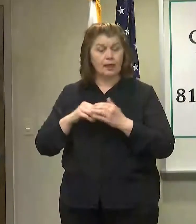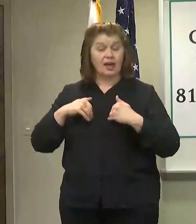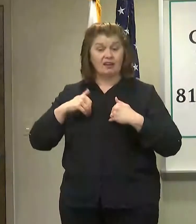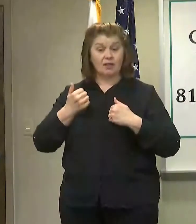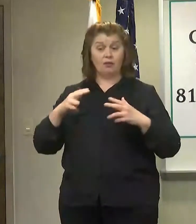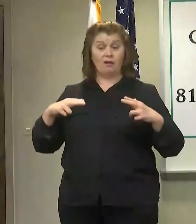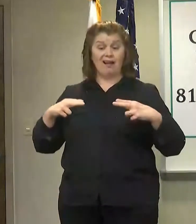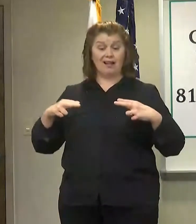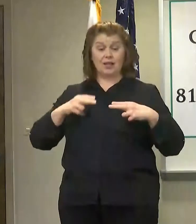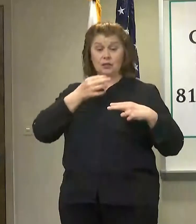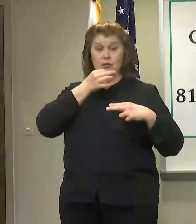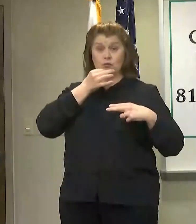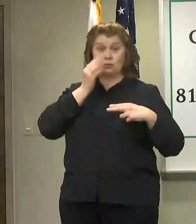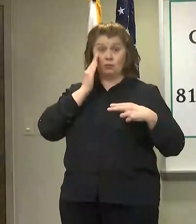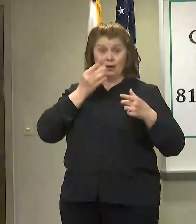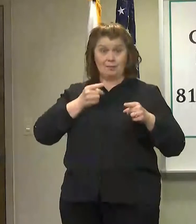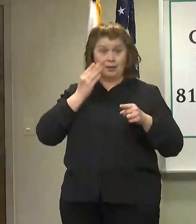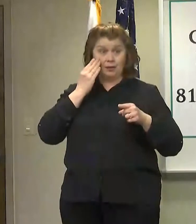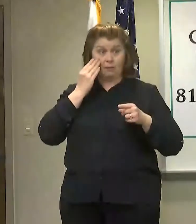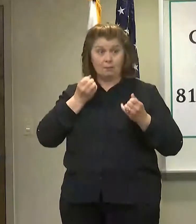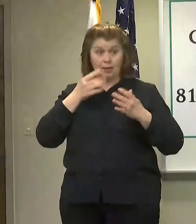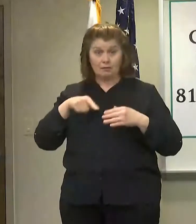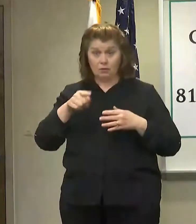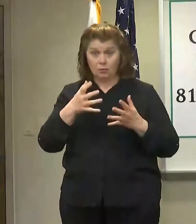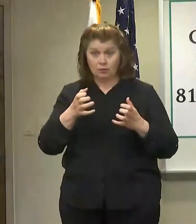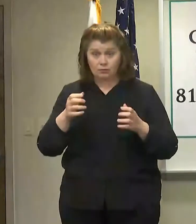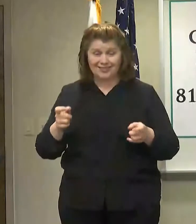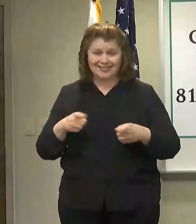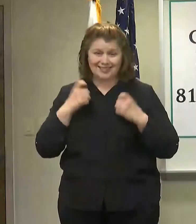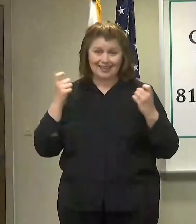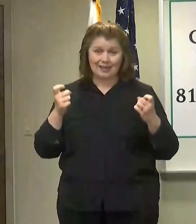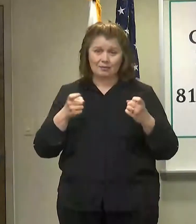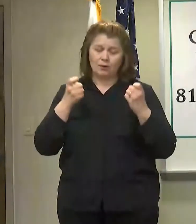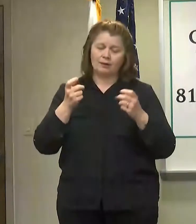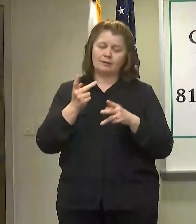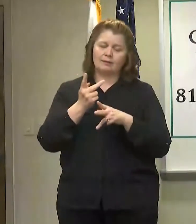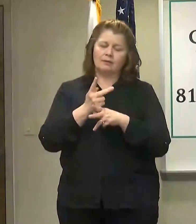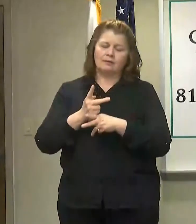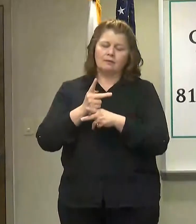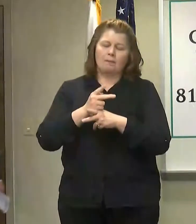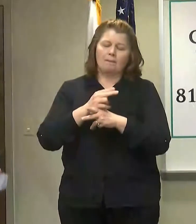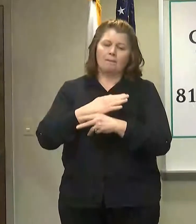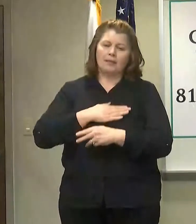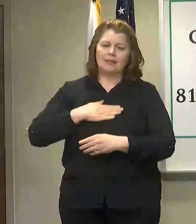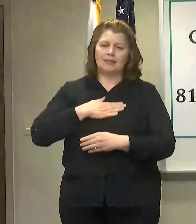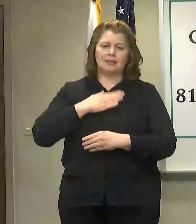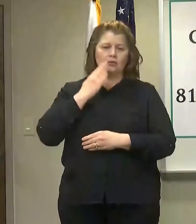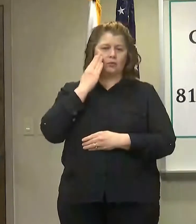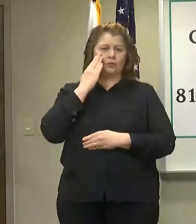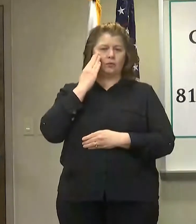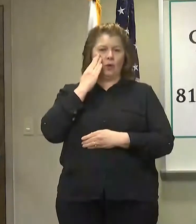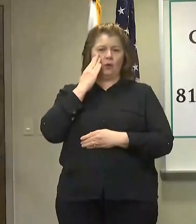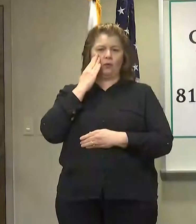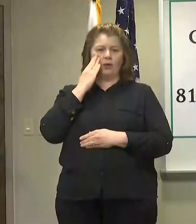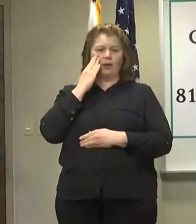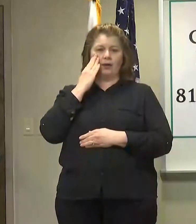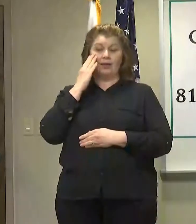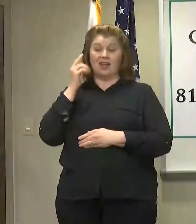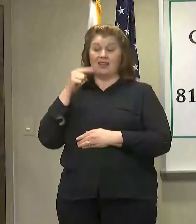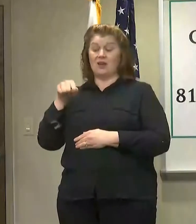holiday coming up that I know many of you will want to celebrate. Please be cautious, please be aware that those are infection